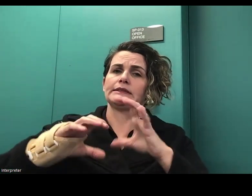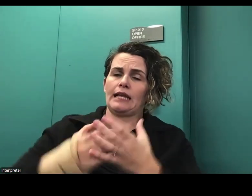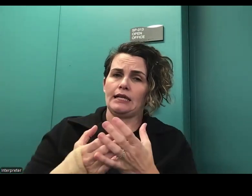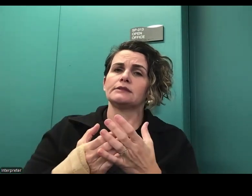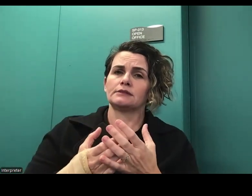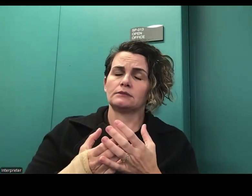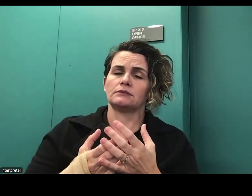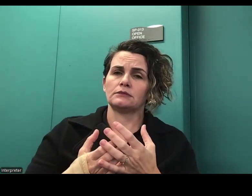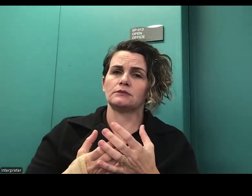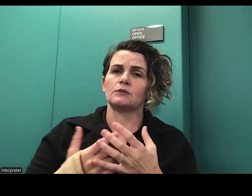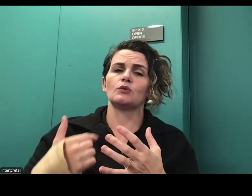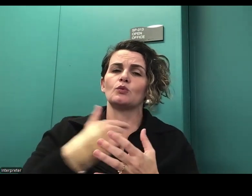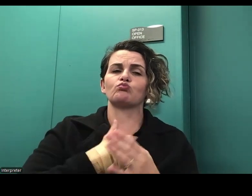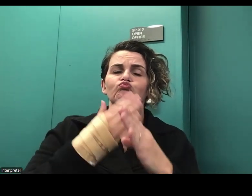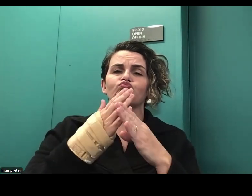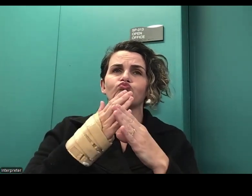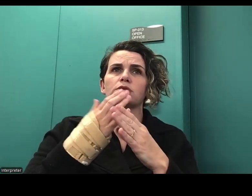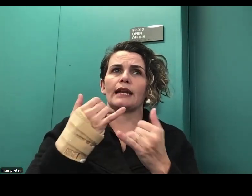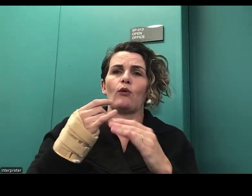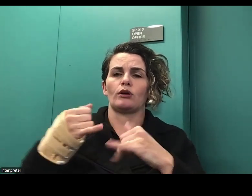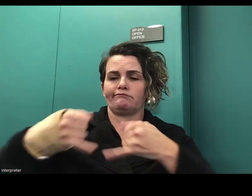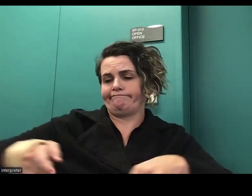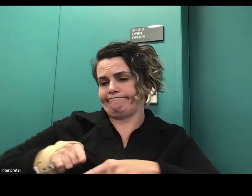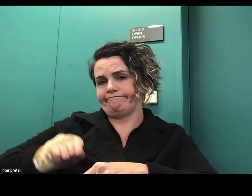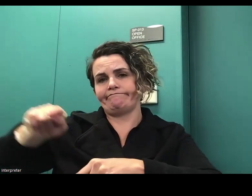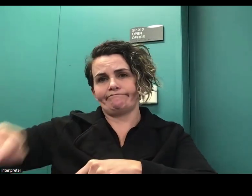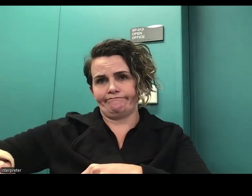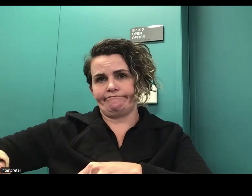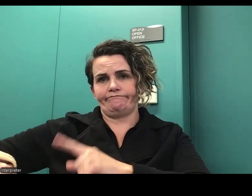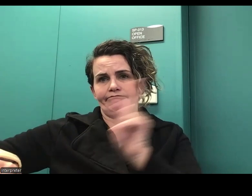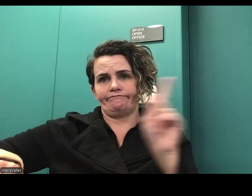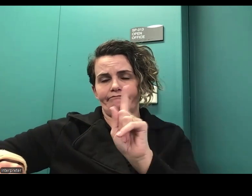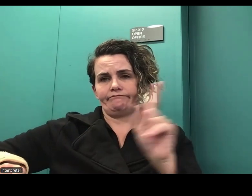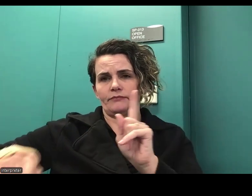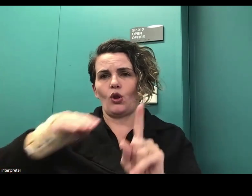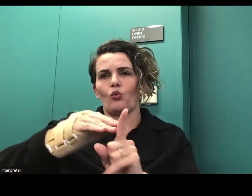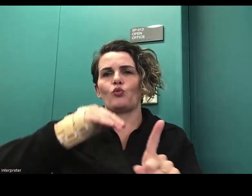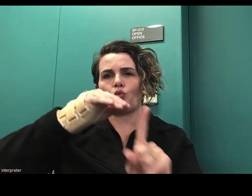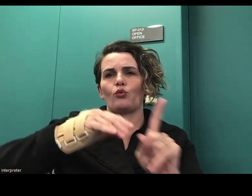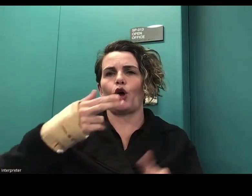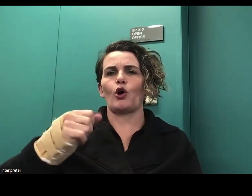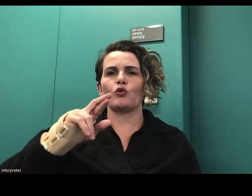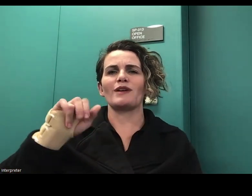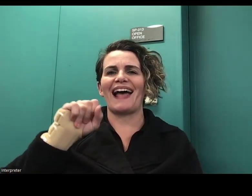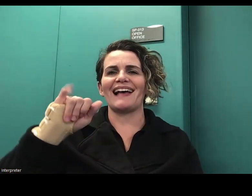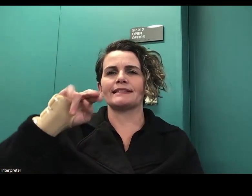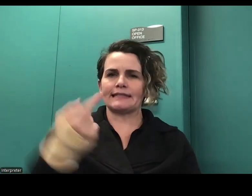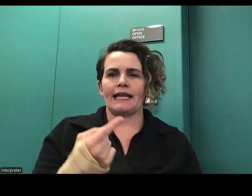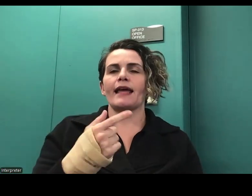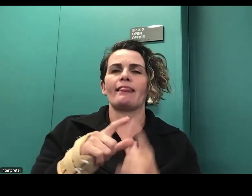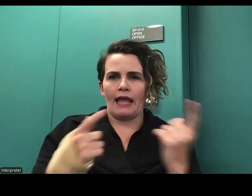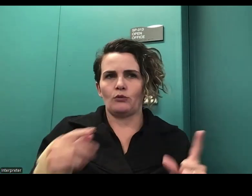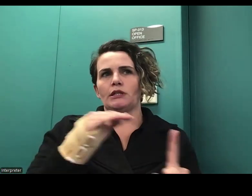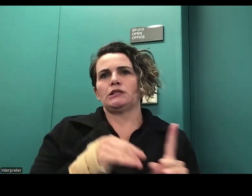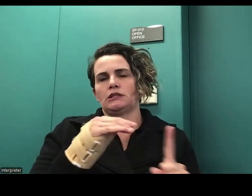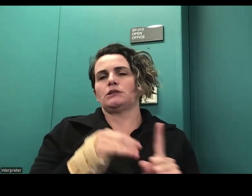valid, but we're breaking into some like really harassing language. And so we stop it. So